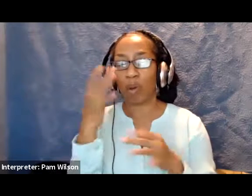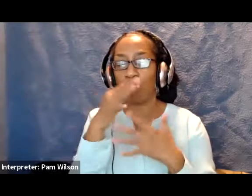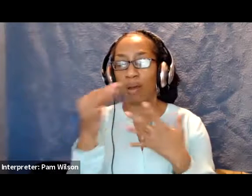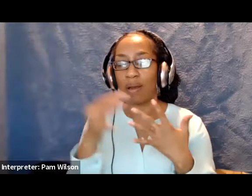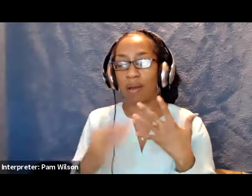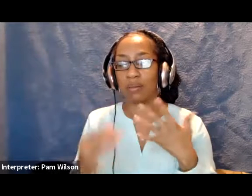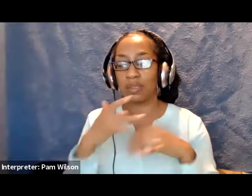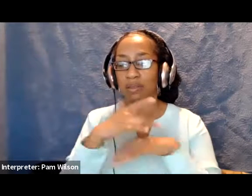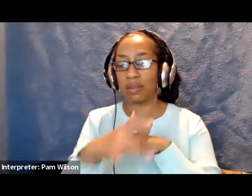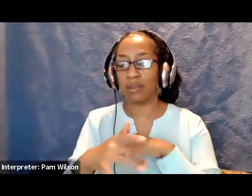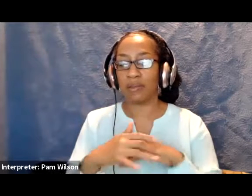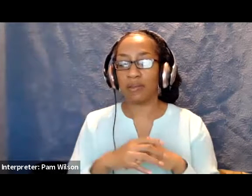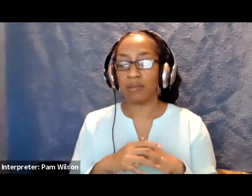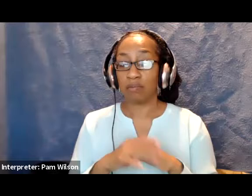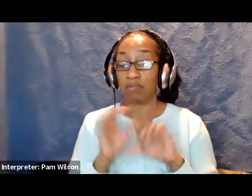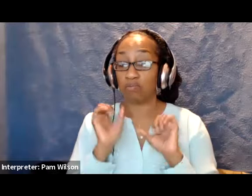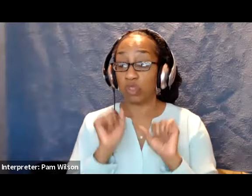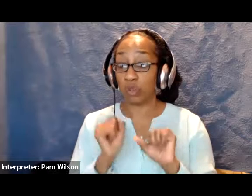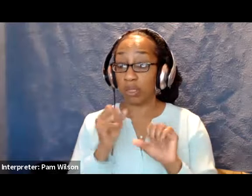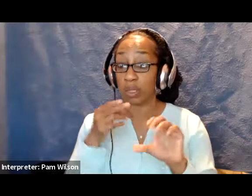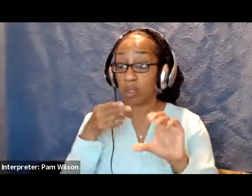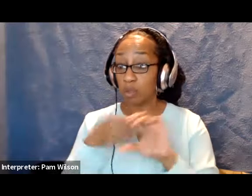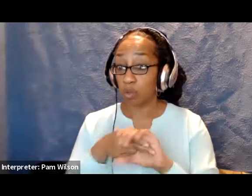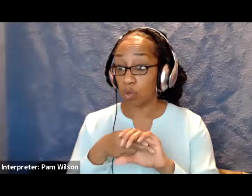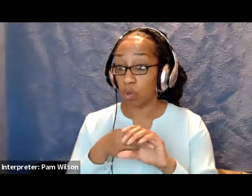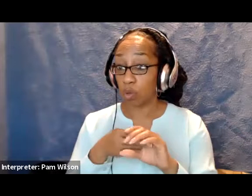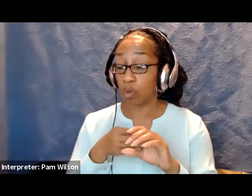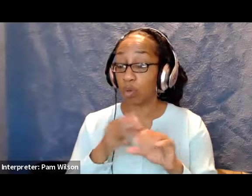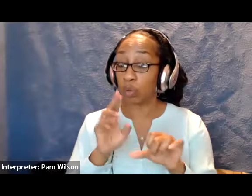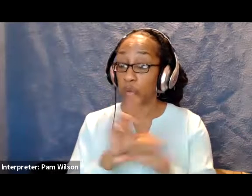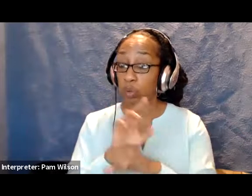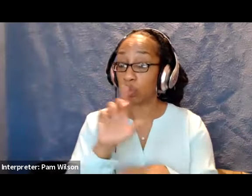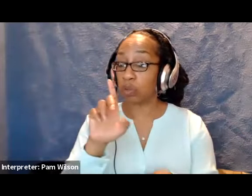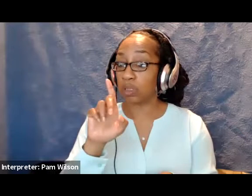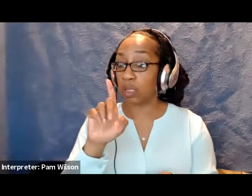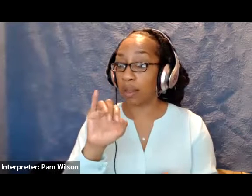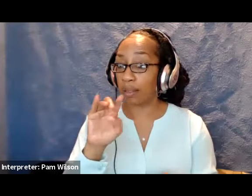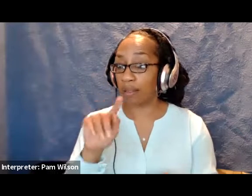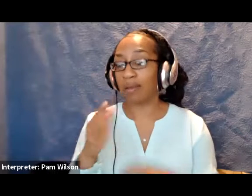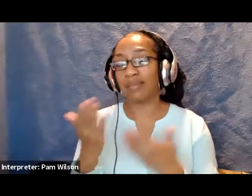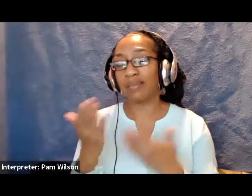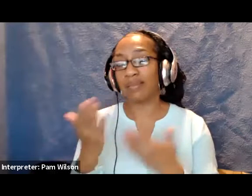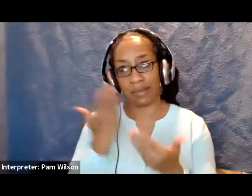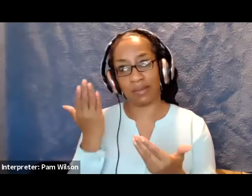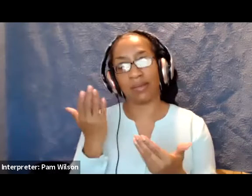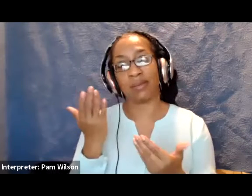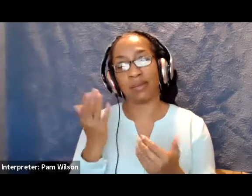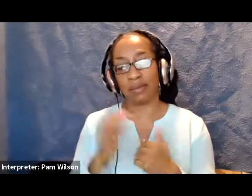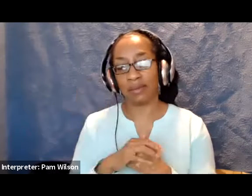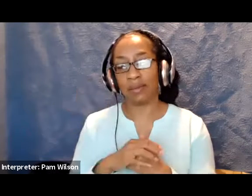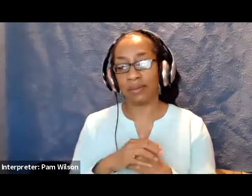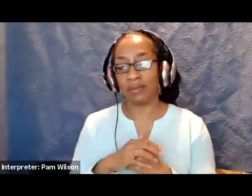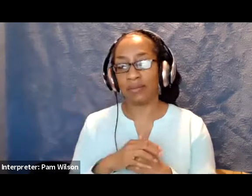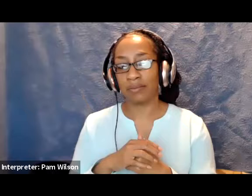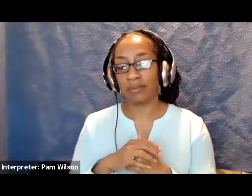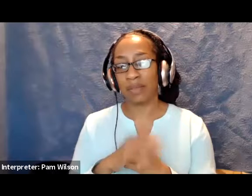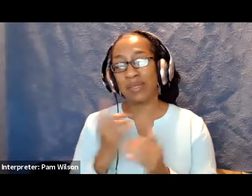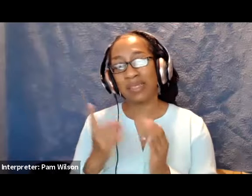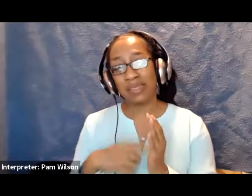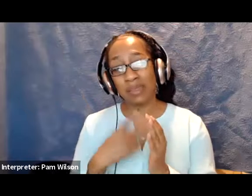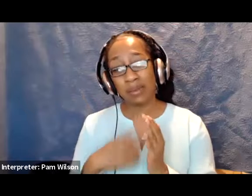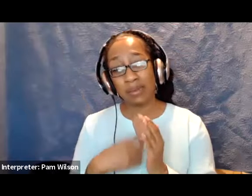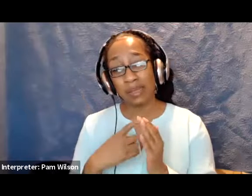can generally join it through the link, which is the easiest way to do it. Sometimes these don't always work.